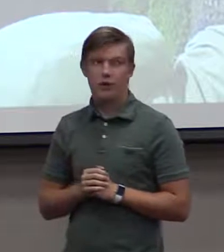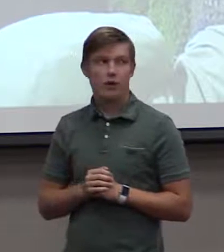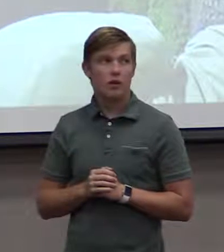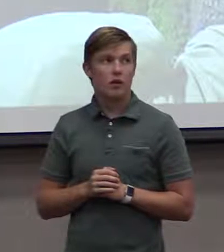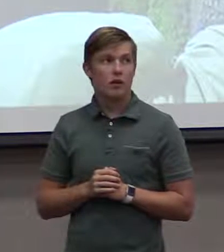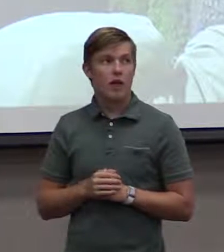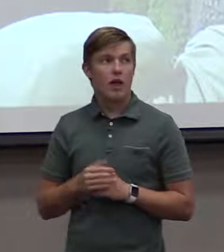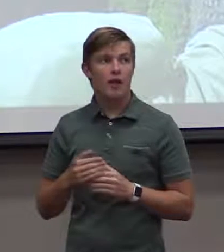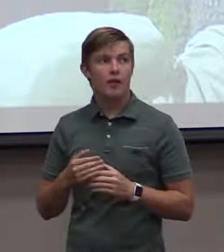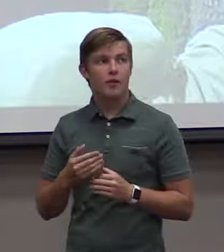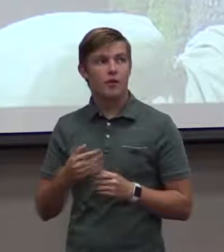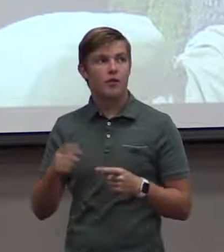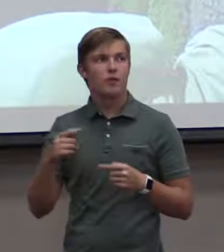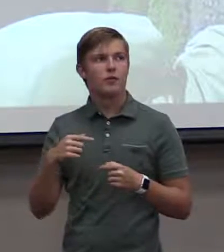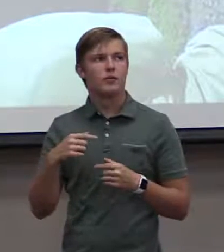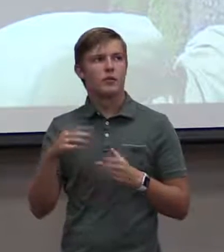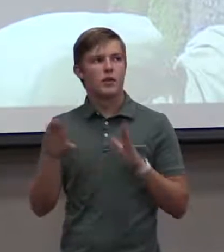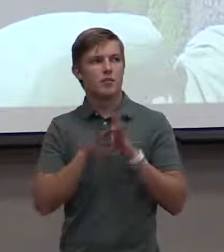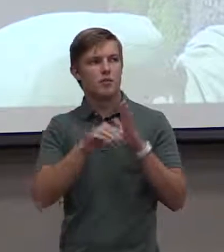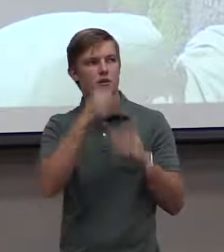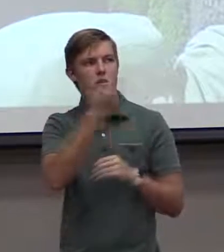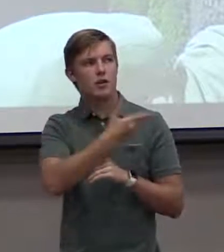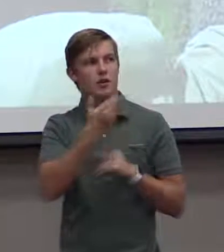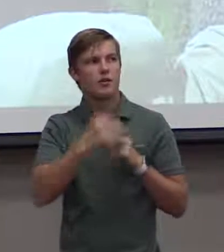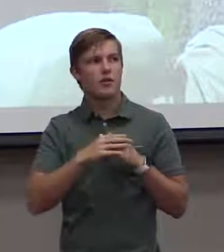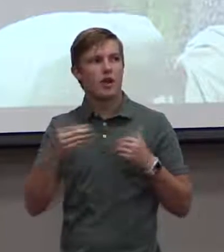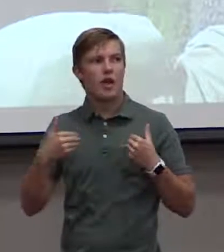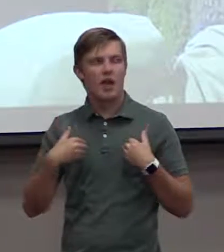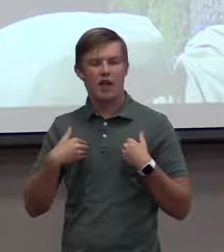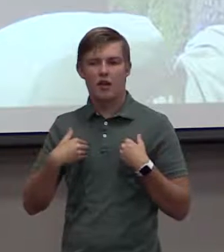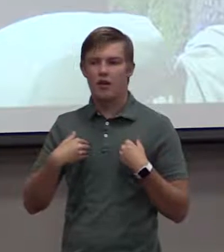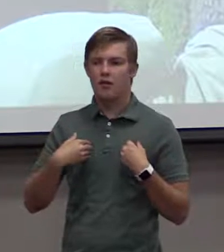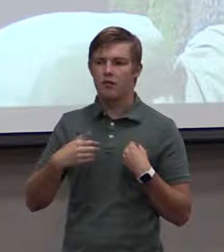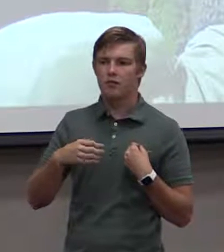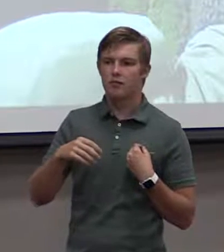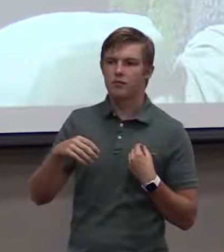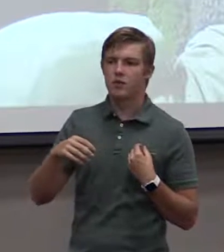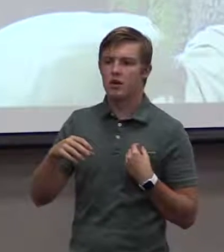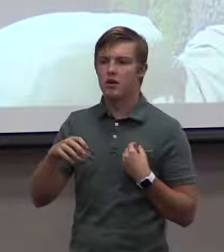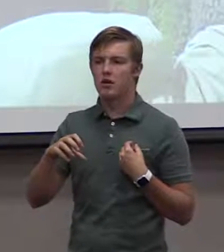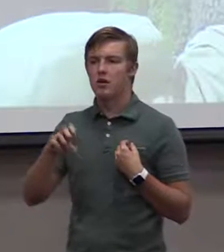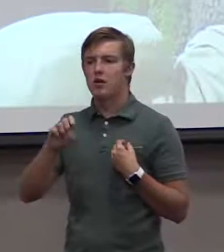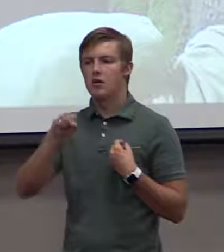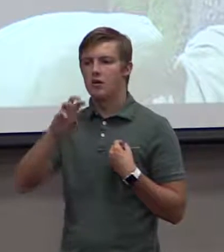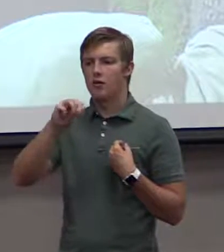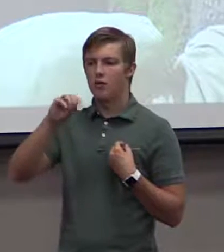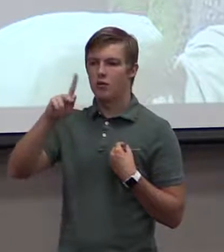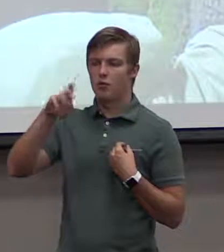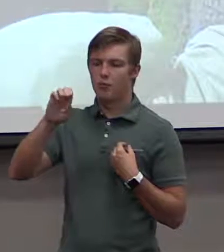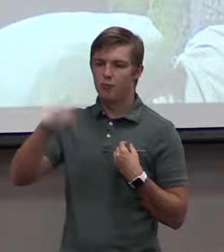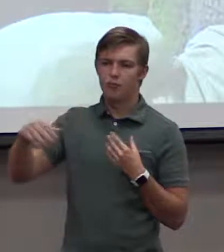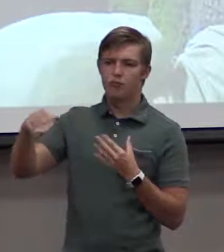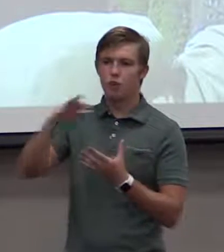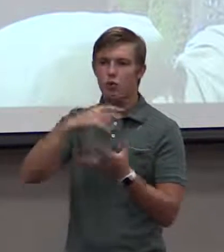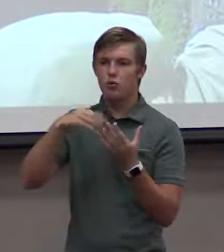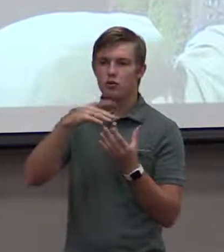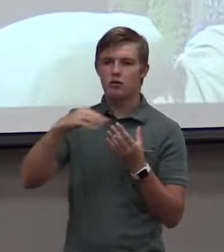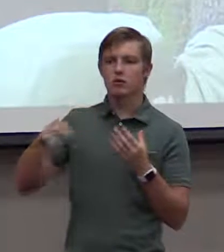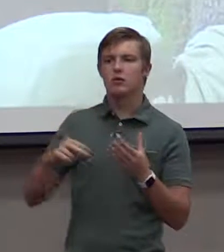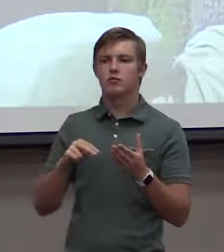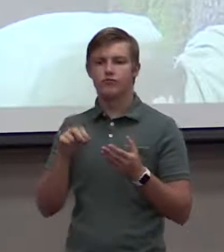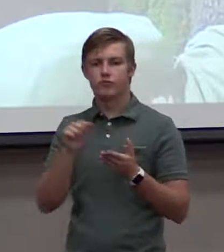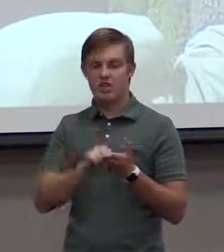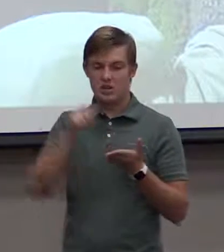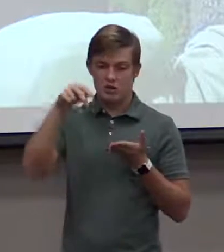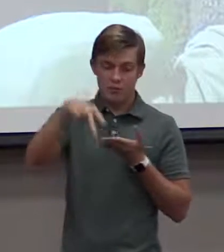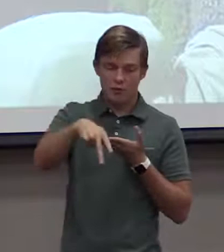smoke jumpers. They're firefighters that parachute into forests to help fight forest fires. And I was